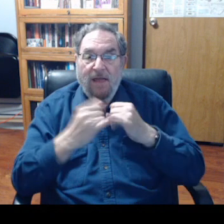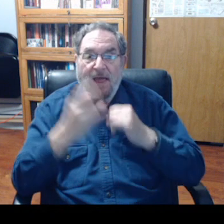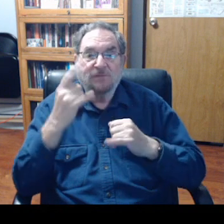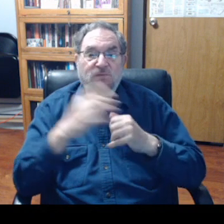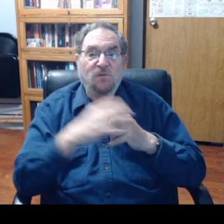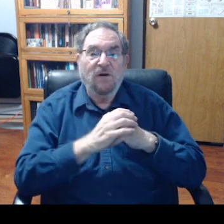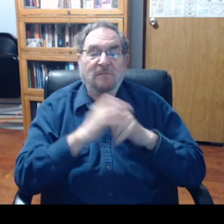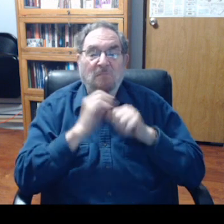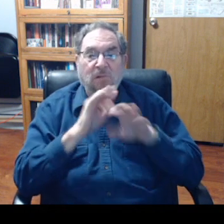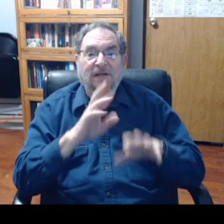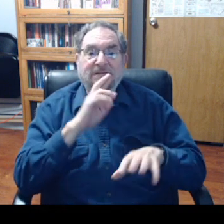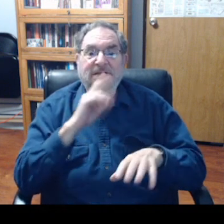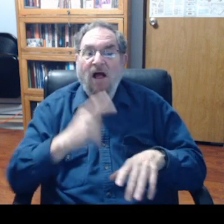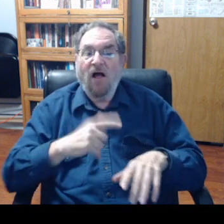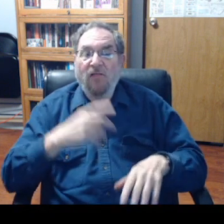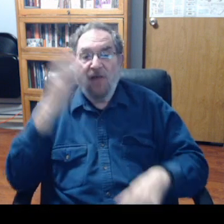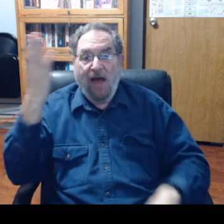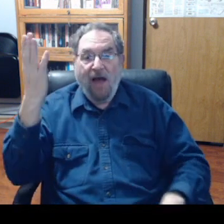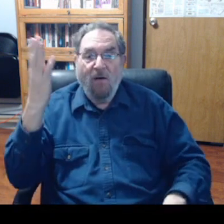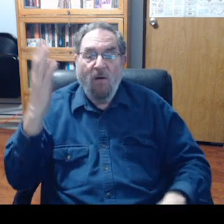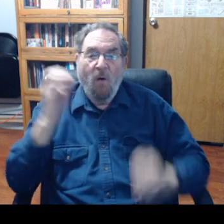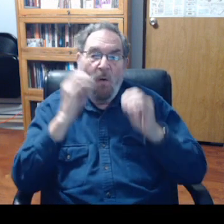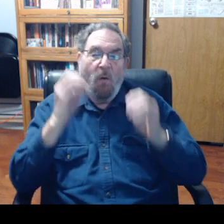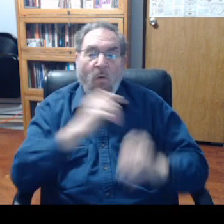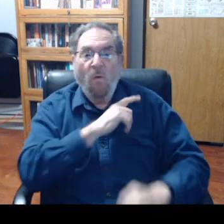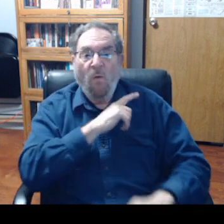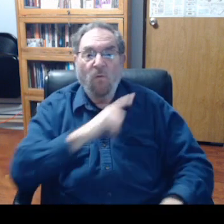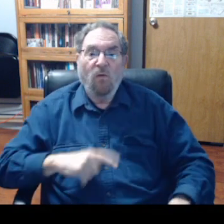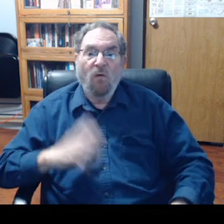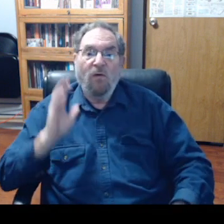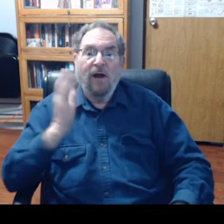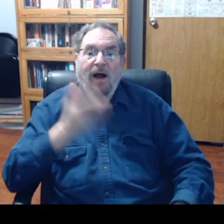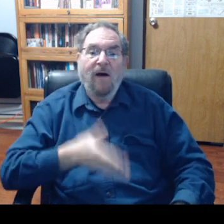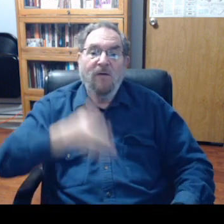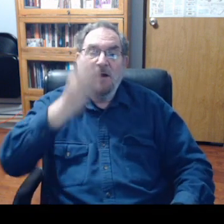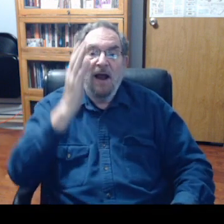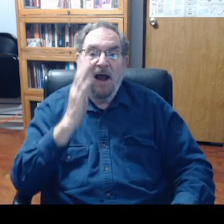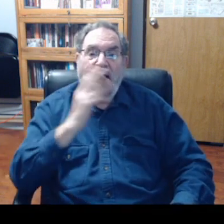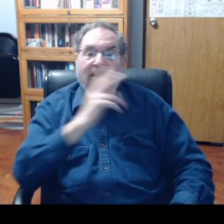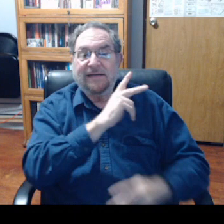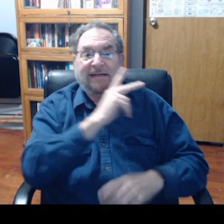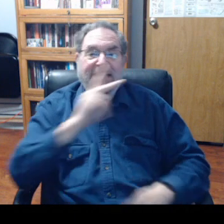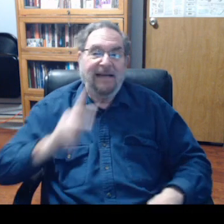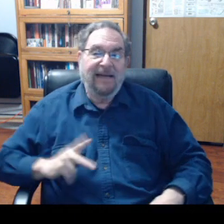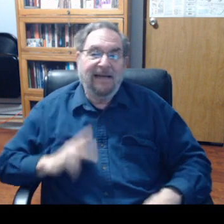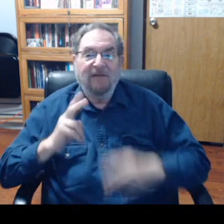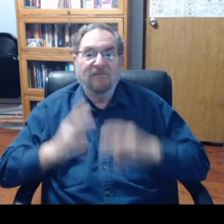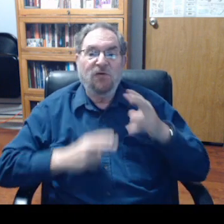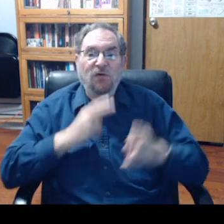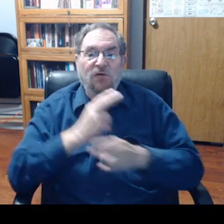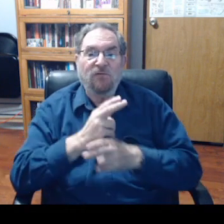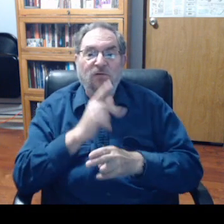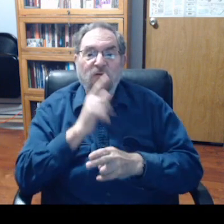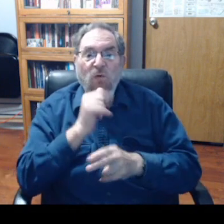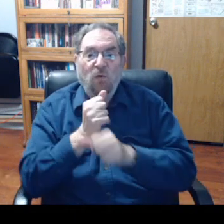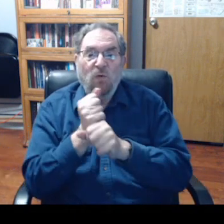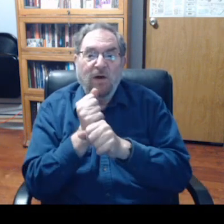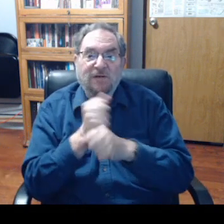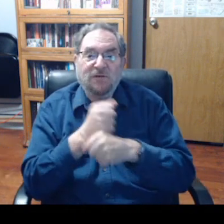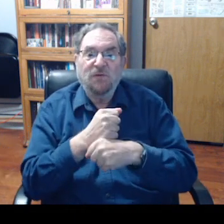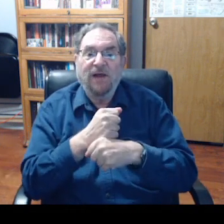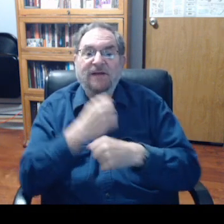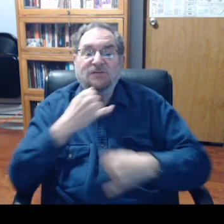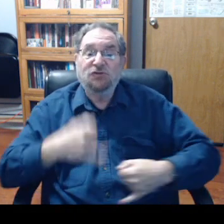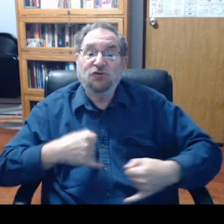And the last one, blessed art thou, O Lord our God, King of the universe, who